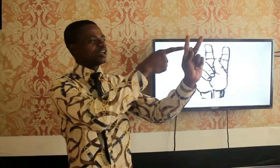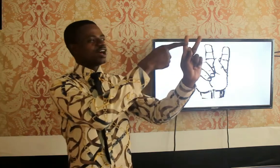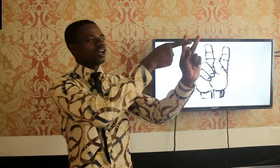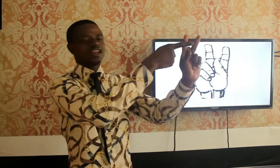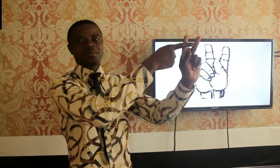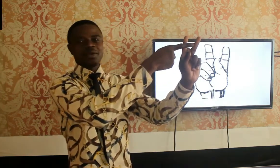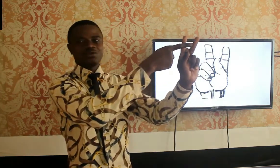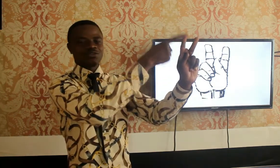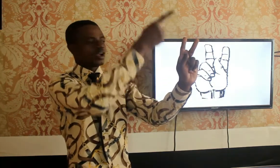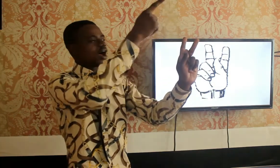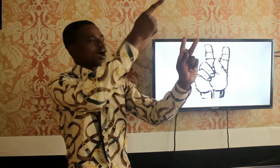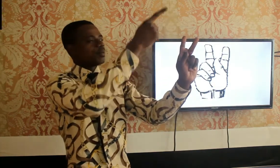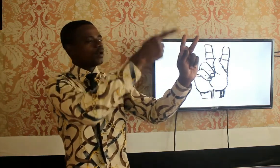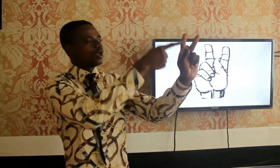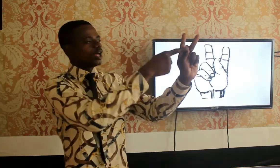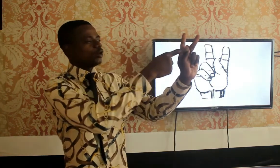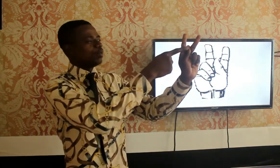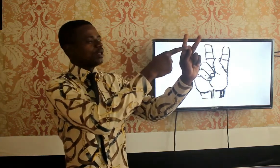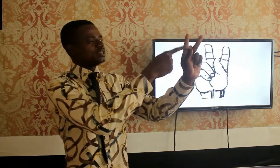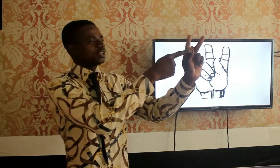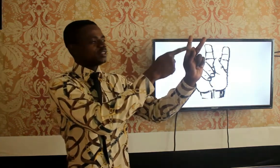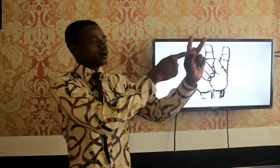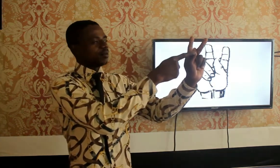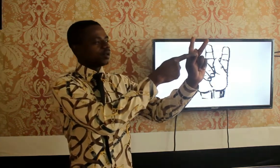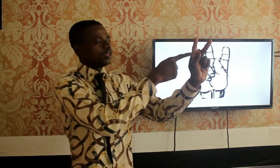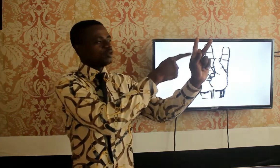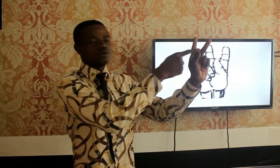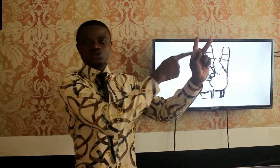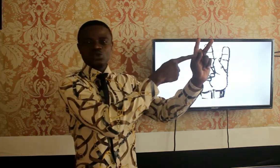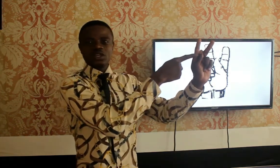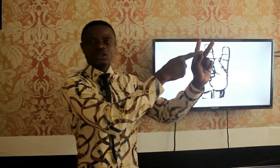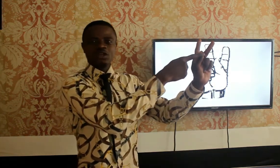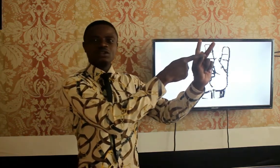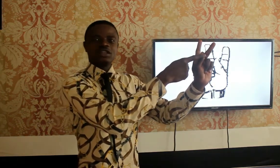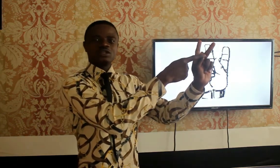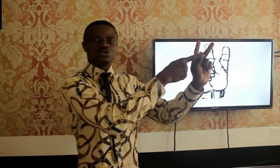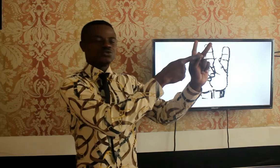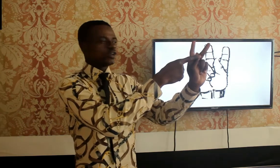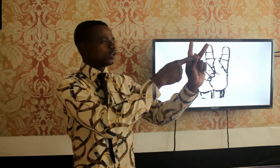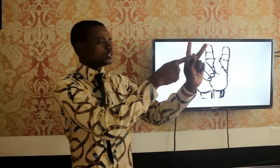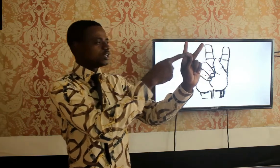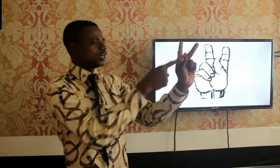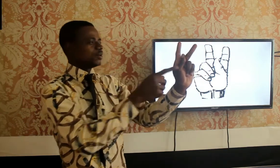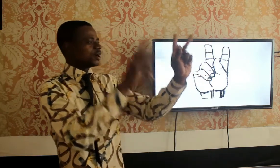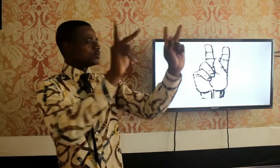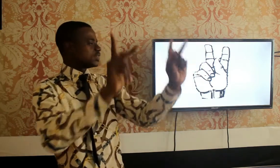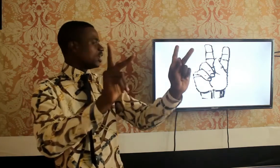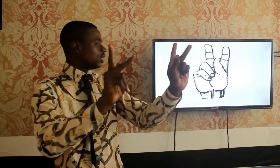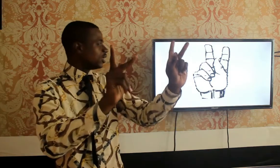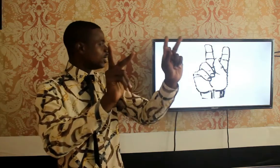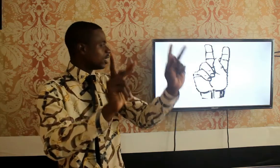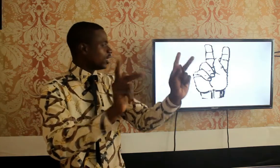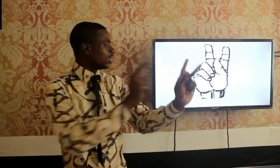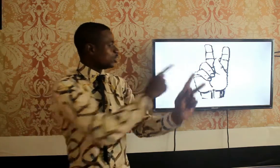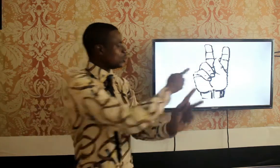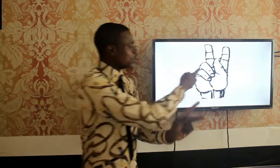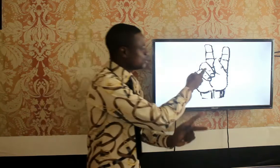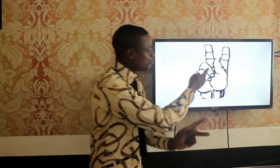finger and then the middle finger up, and then you place the thumb in between the two fingers. It becomes K. K. As you can see